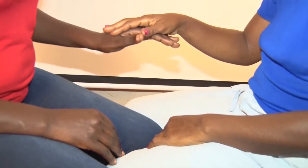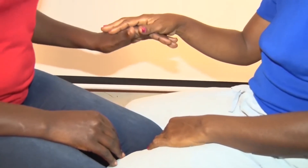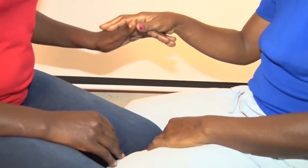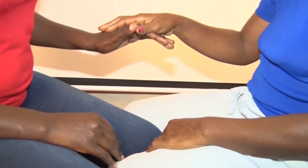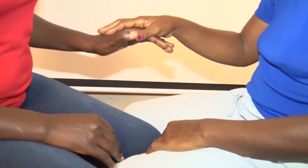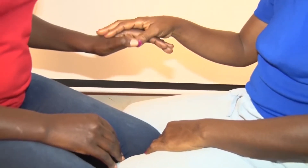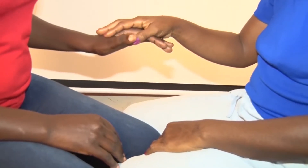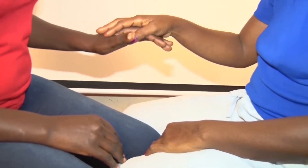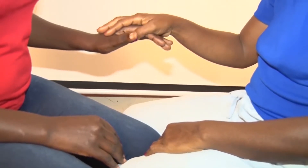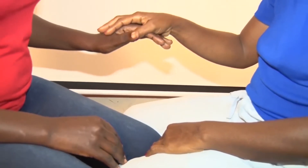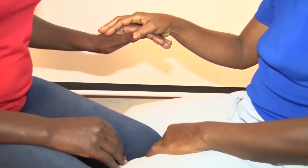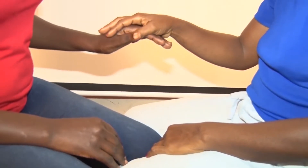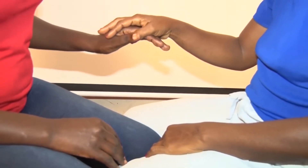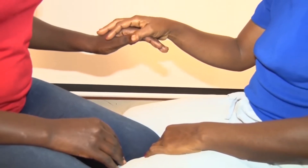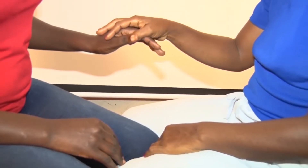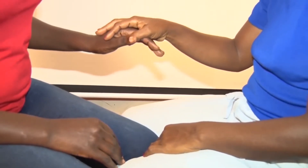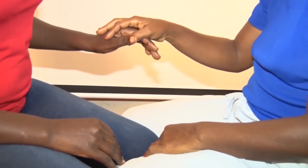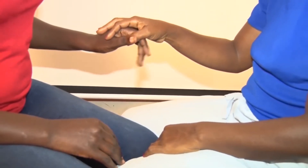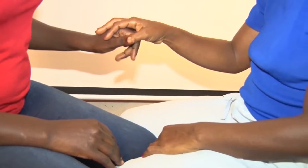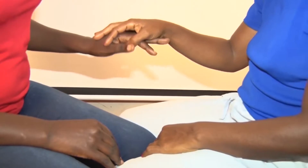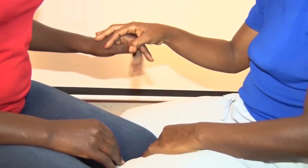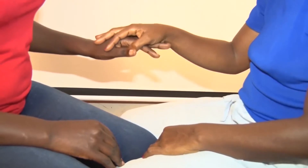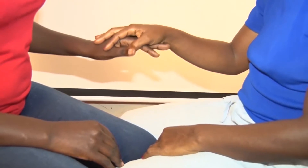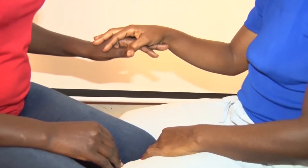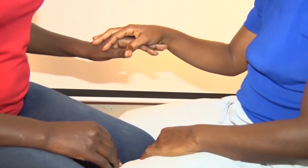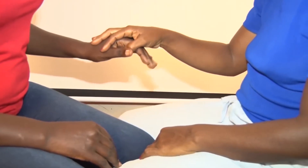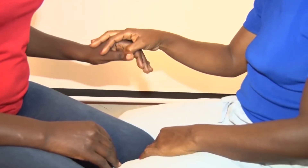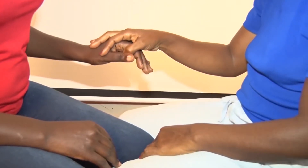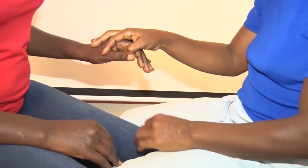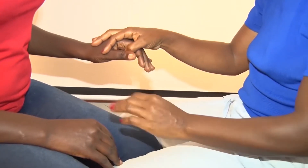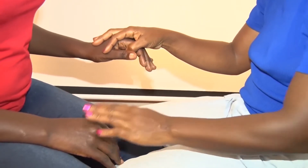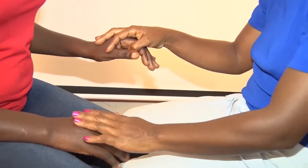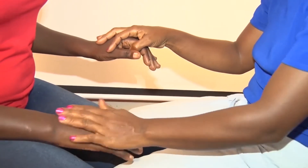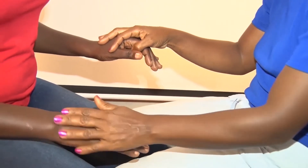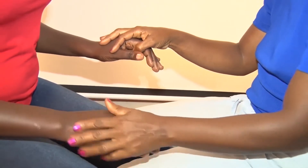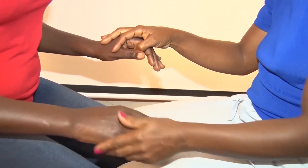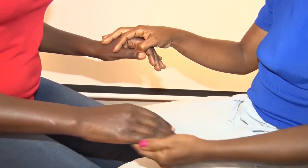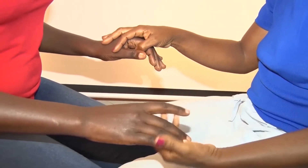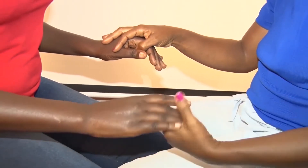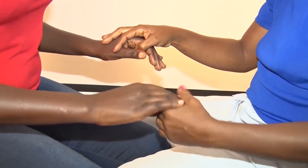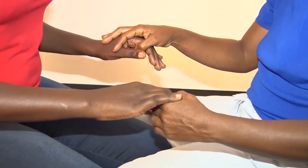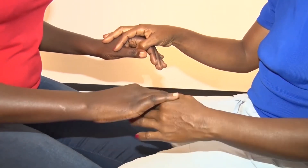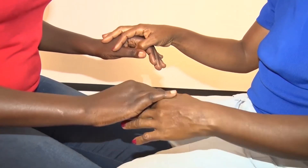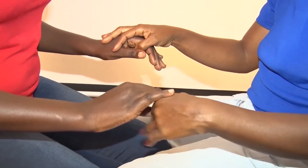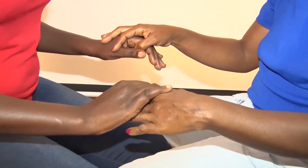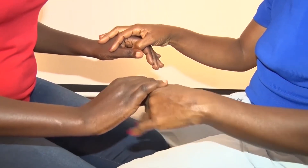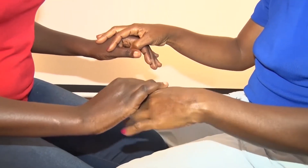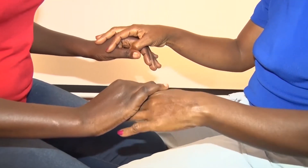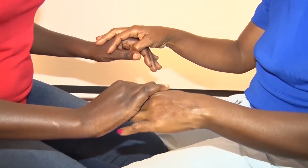hands, indicating that they are ready to communicate with you. So they are ready to listen. Now, you with